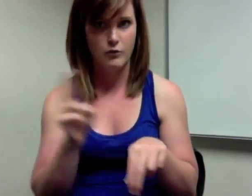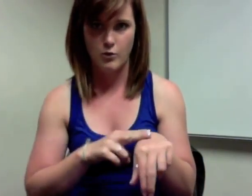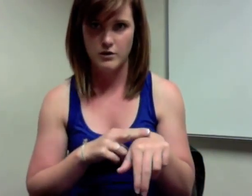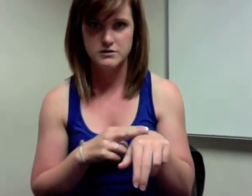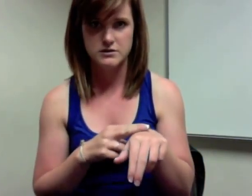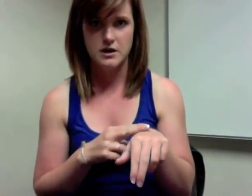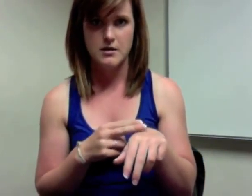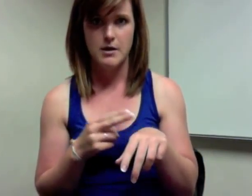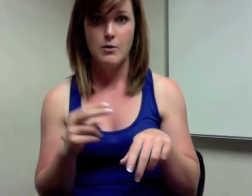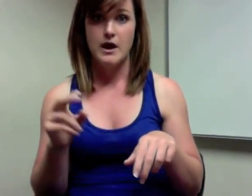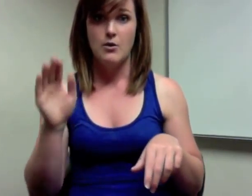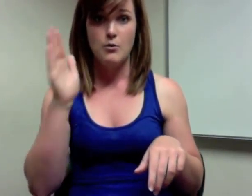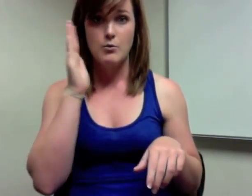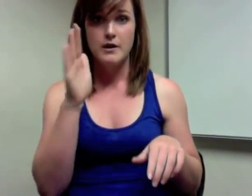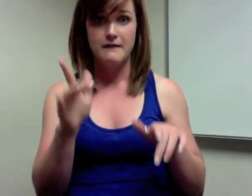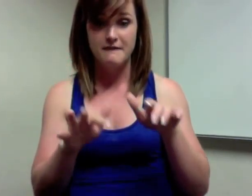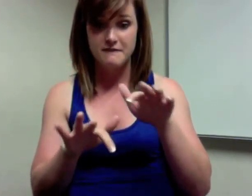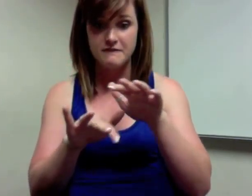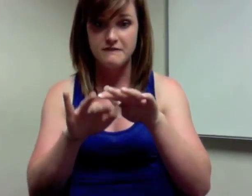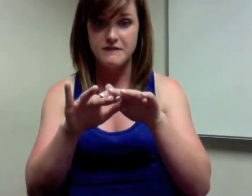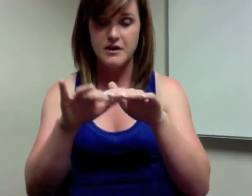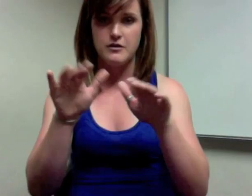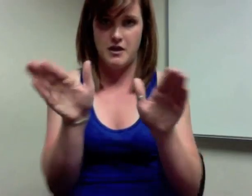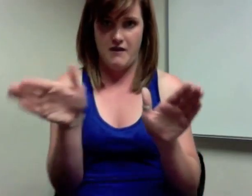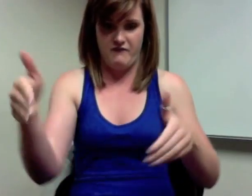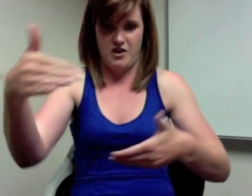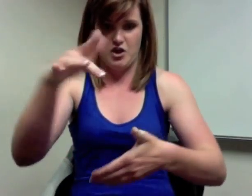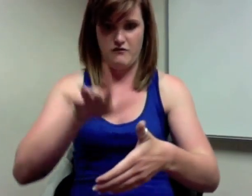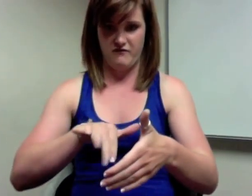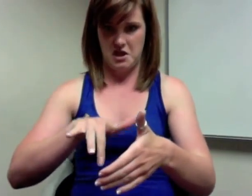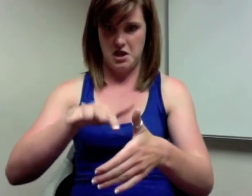fill that figure. And what do you